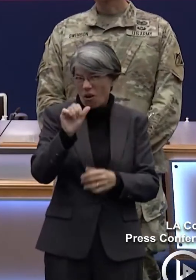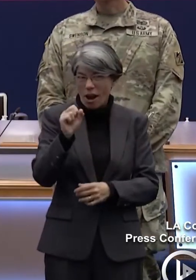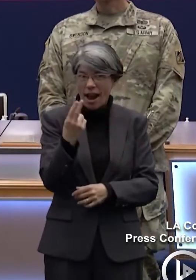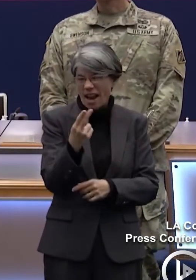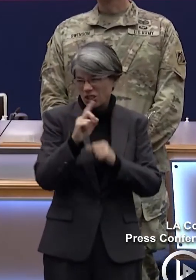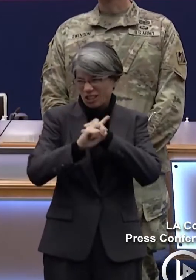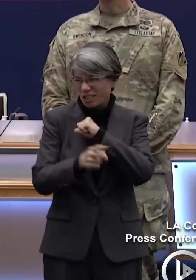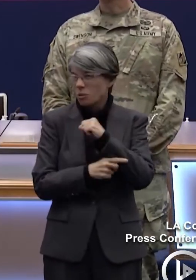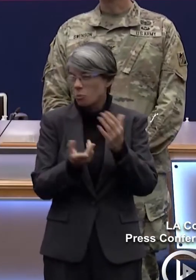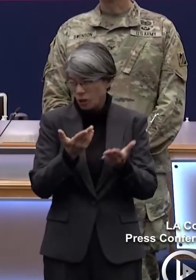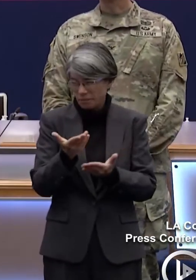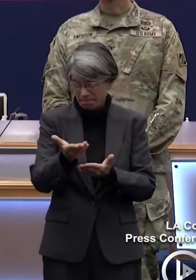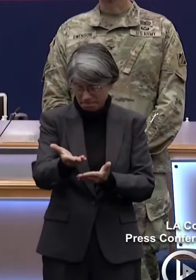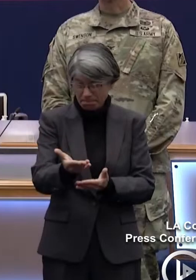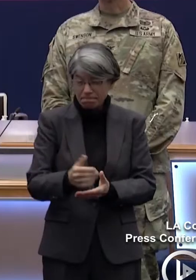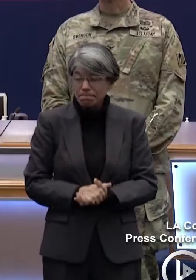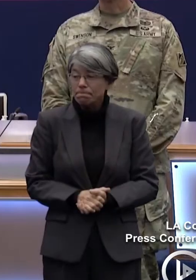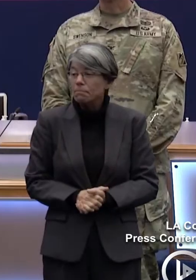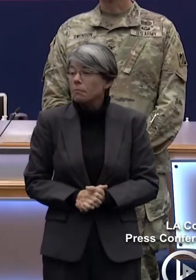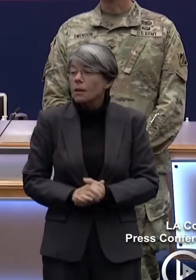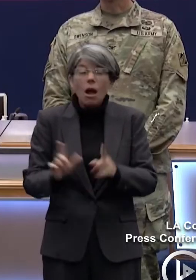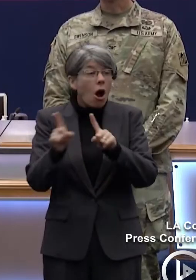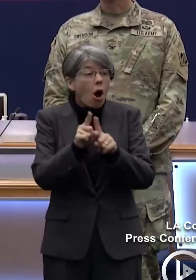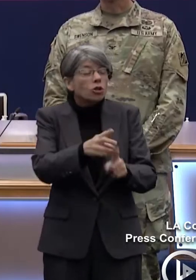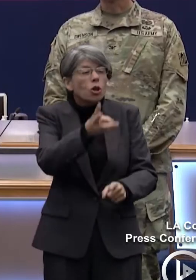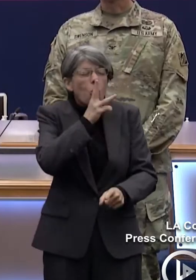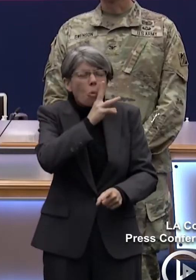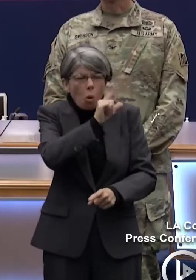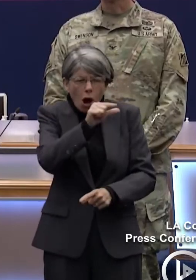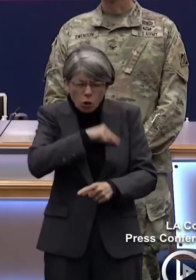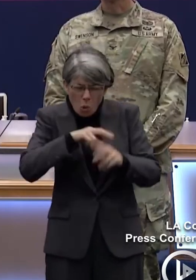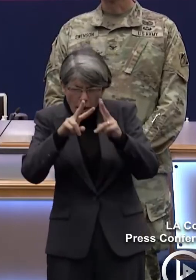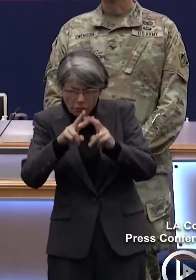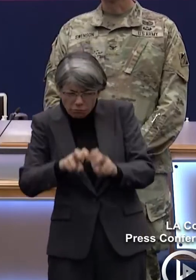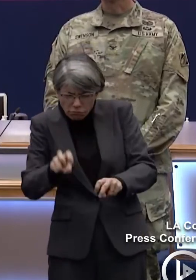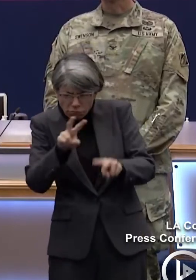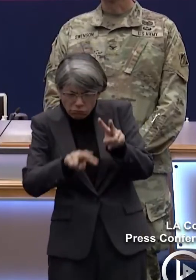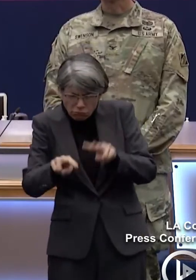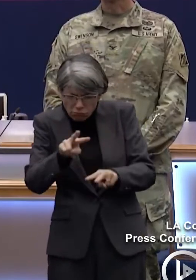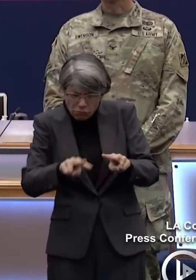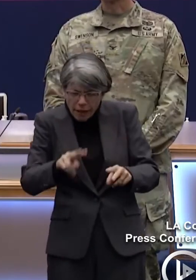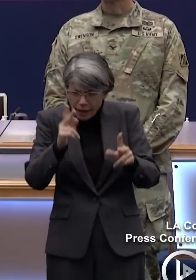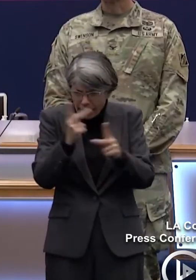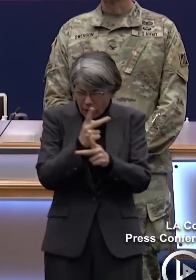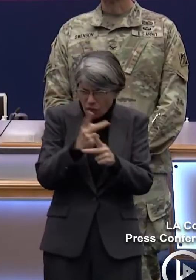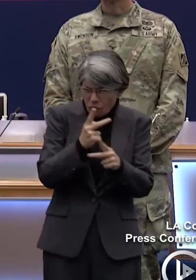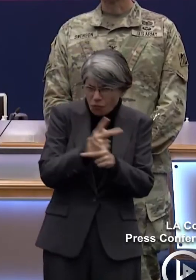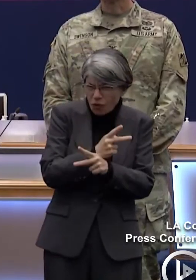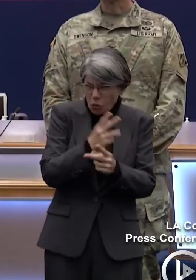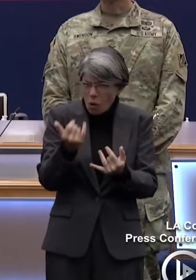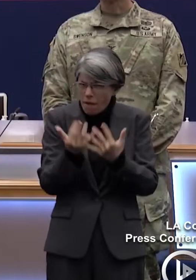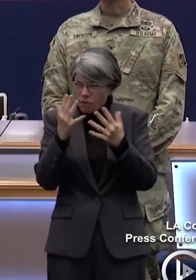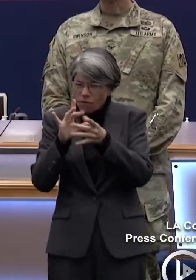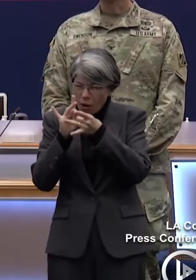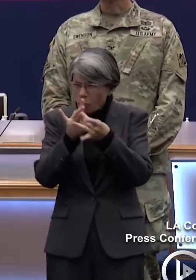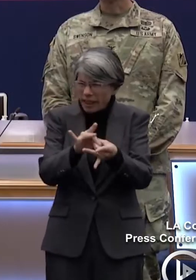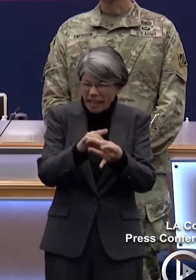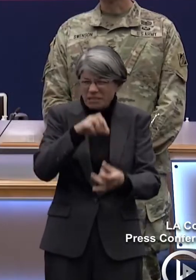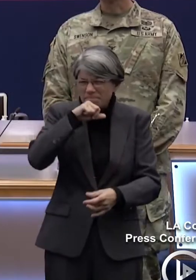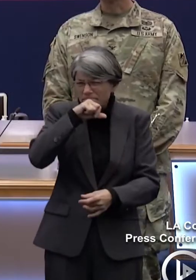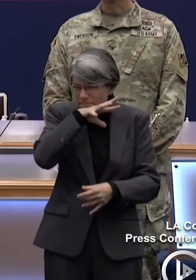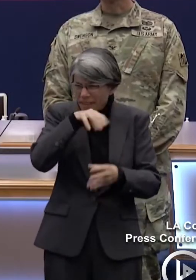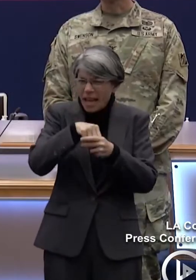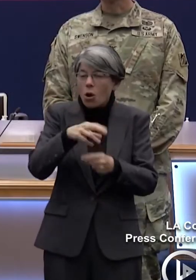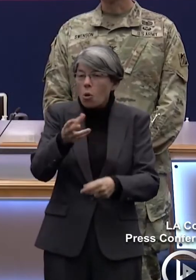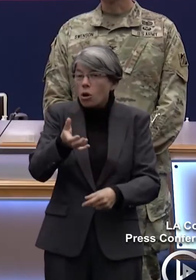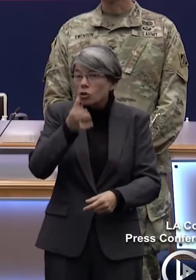and debris. We're also doing water quality analysis to ascertain the impact of fire-related contaminants